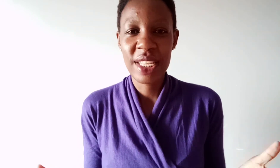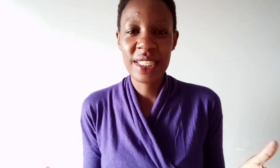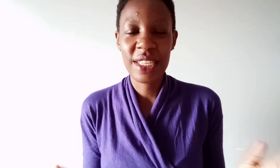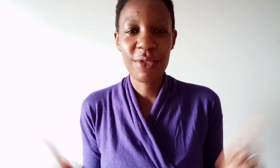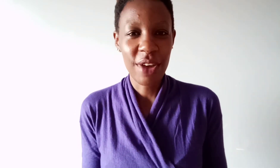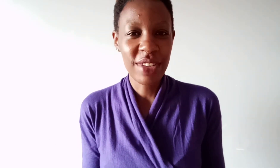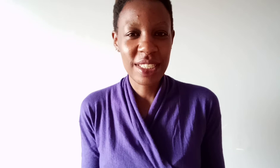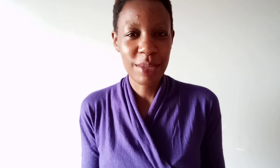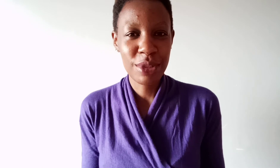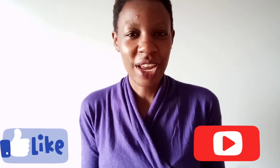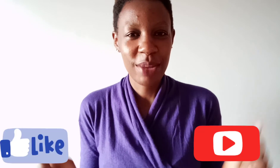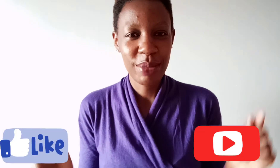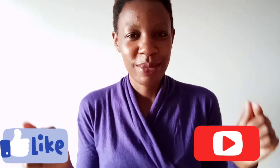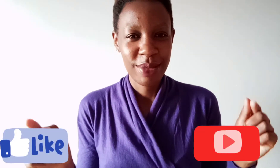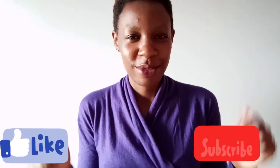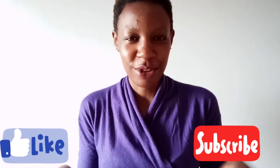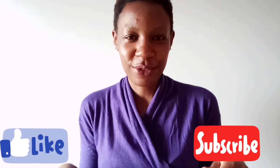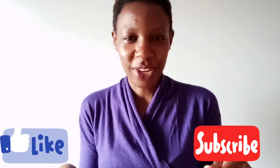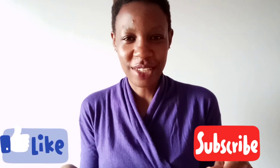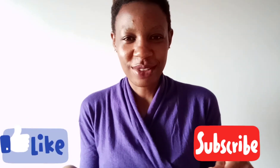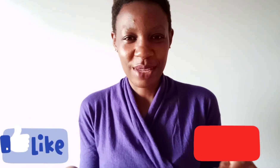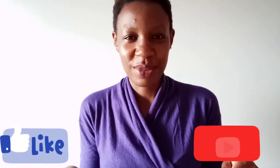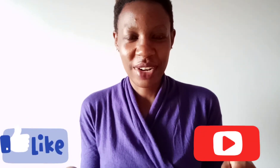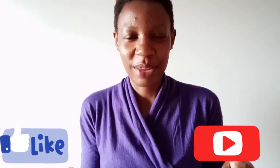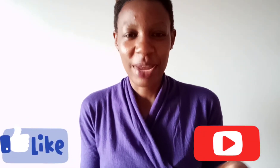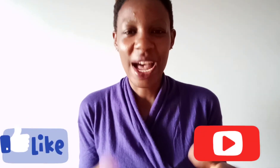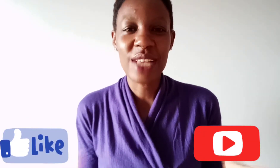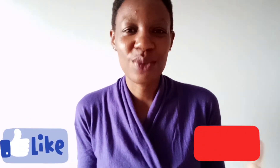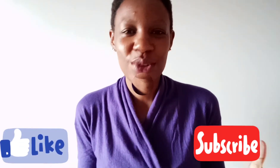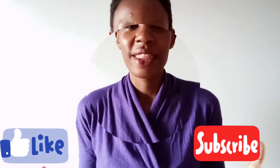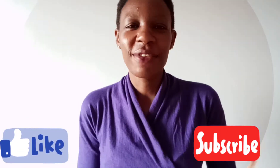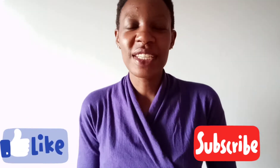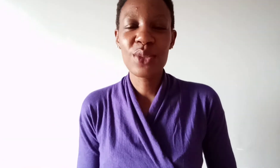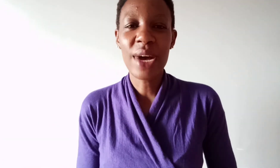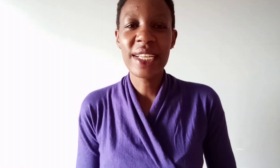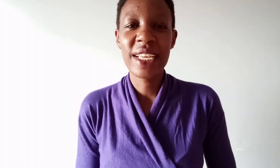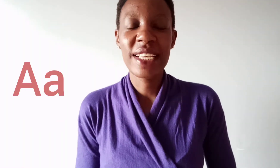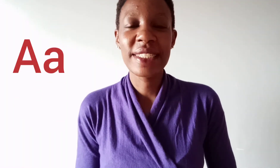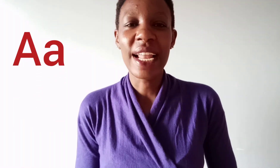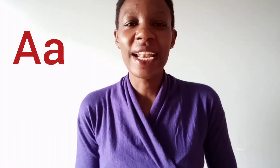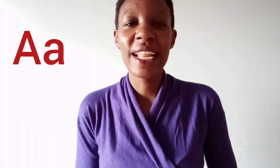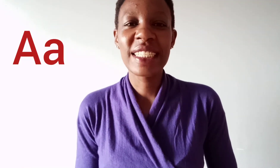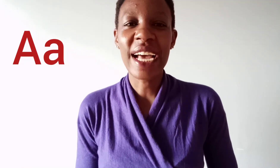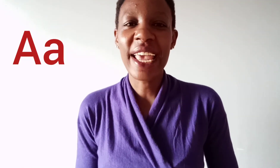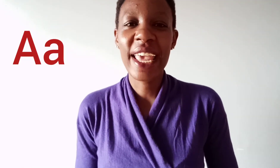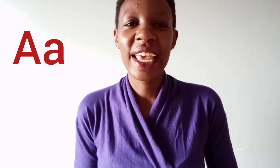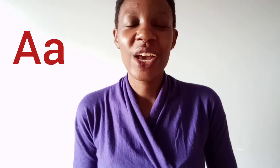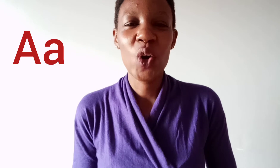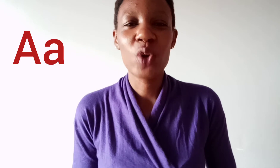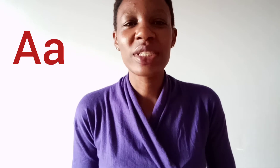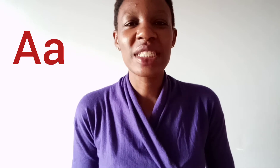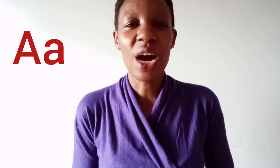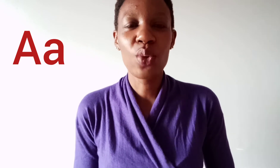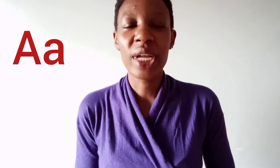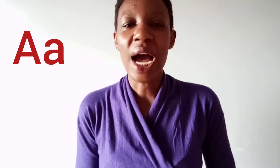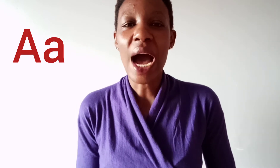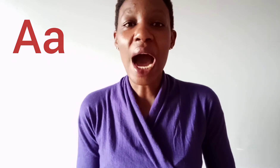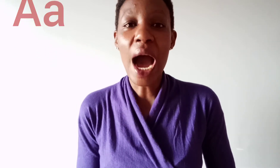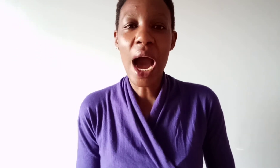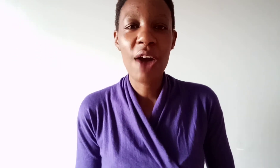if you haven't subscribed, don't forget to subscribe as we go. The first one is letter A or sound A